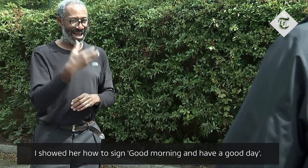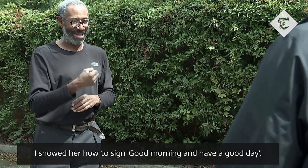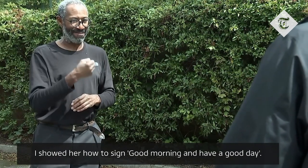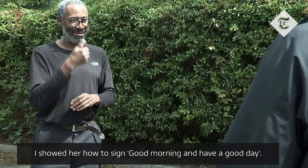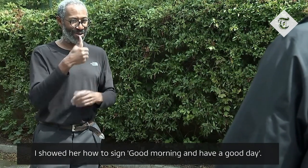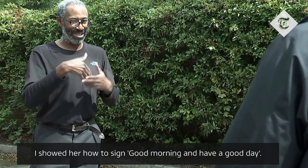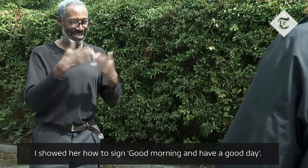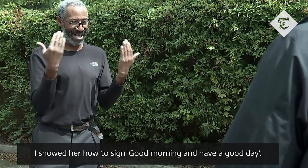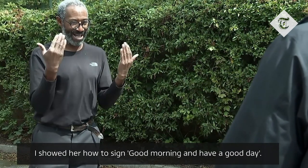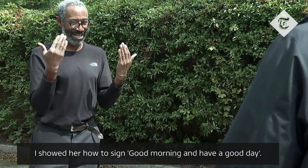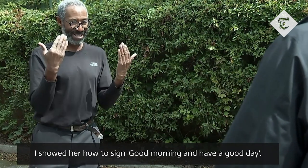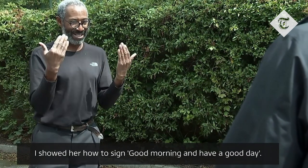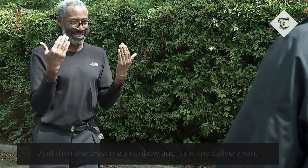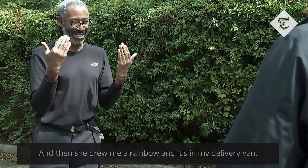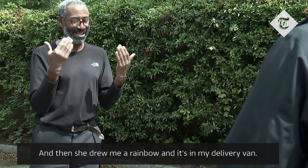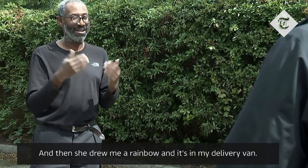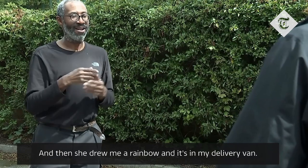I can